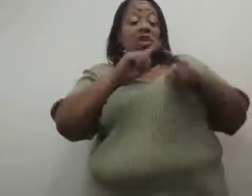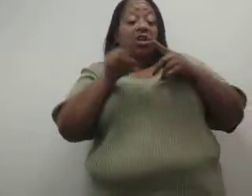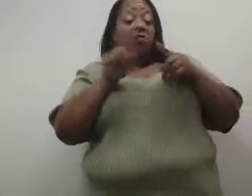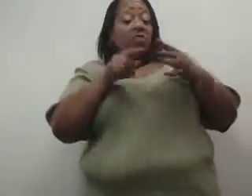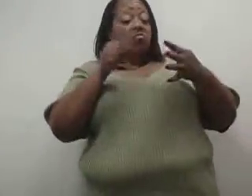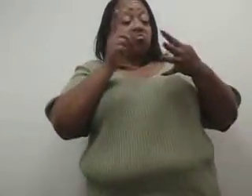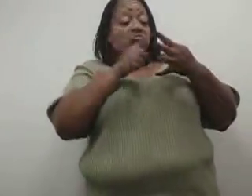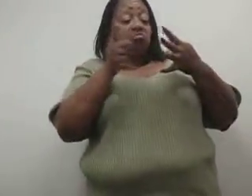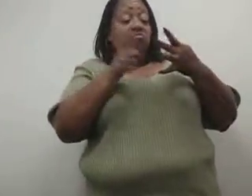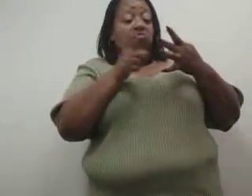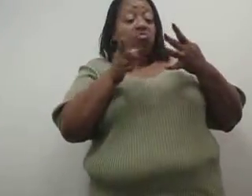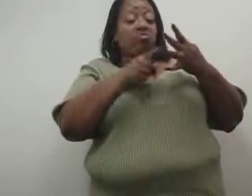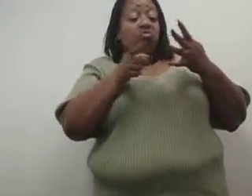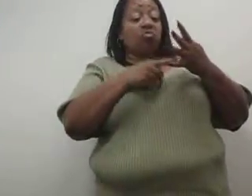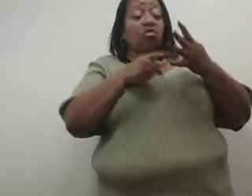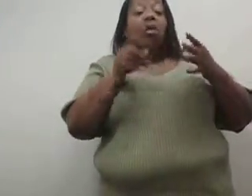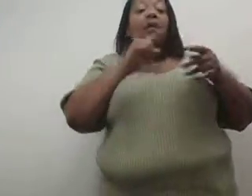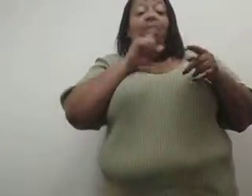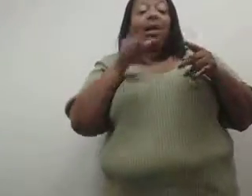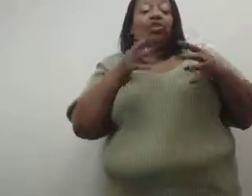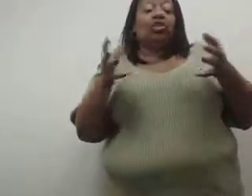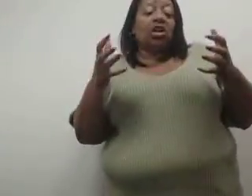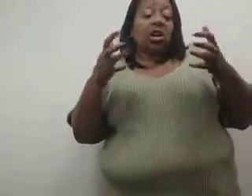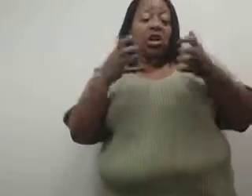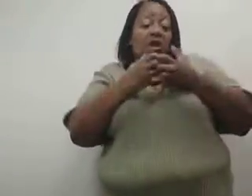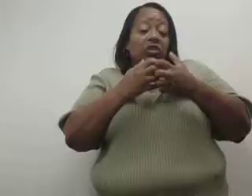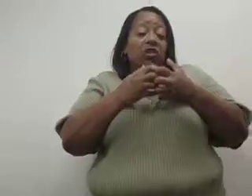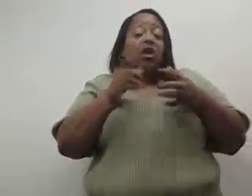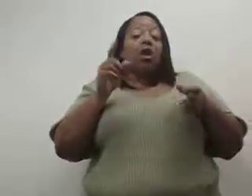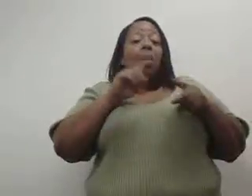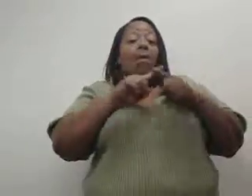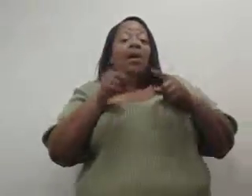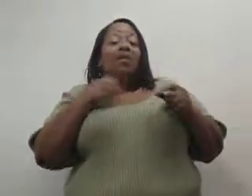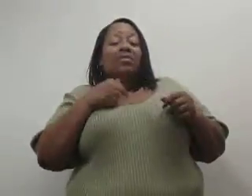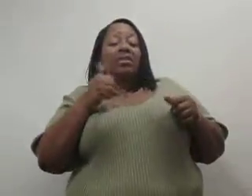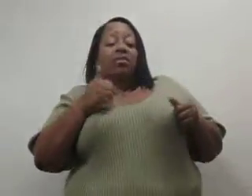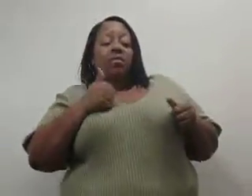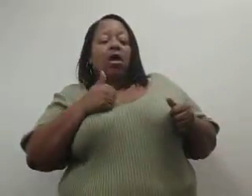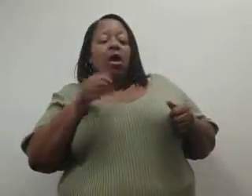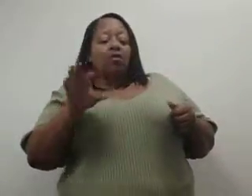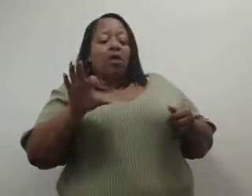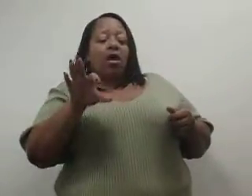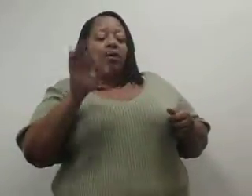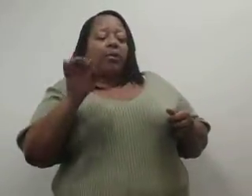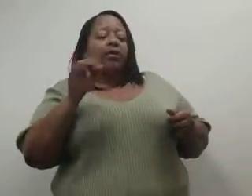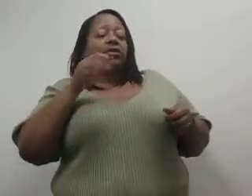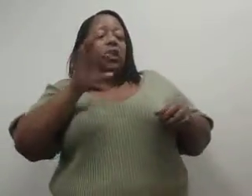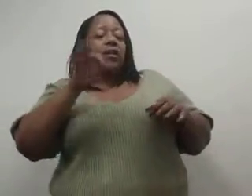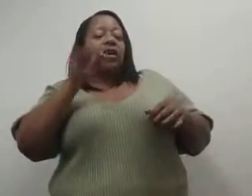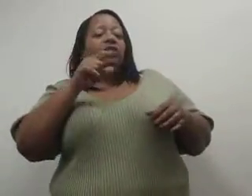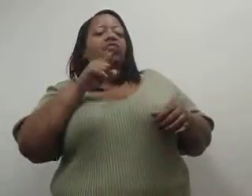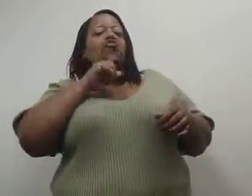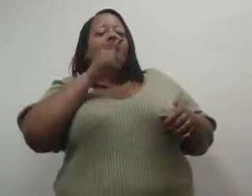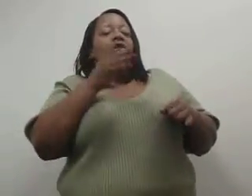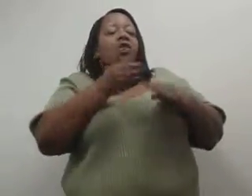by random, really. I just decide which ones I'm going to do at the beginning of that semester. And in the past I've